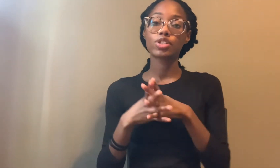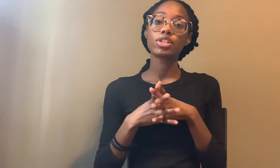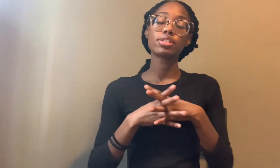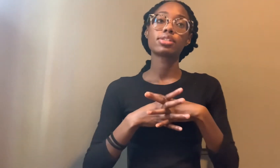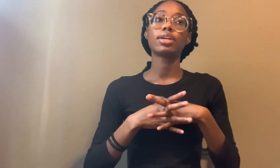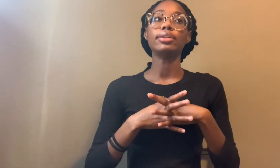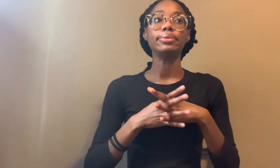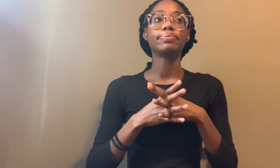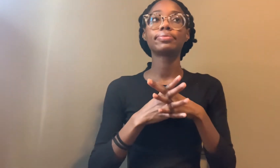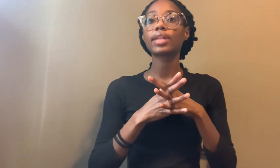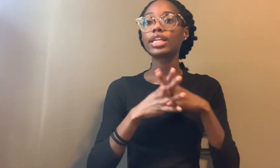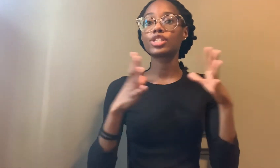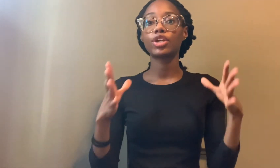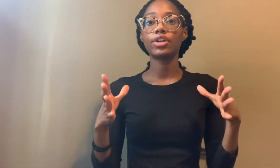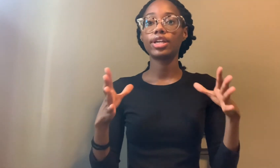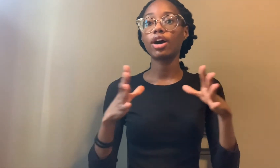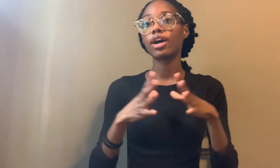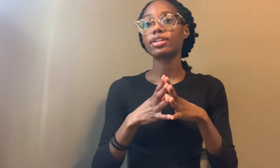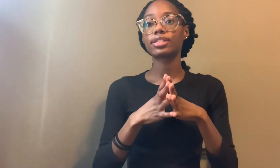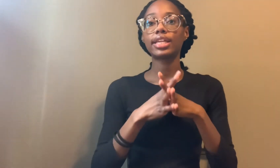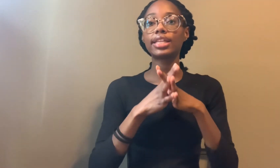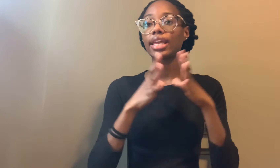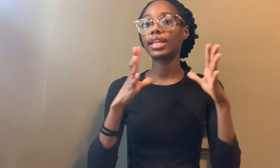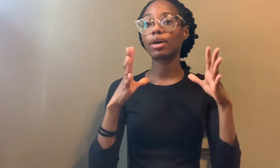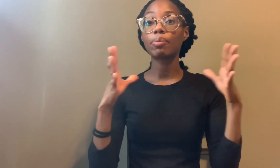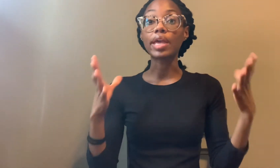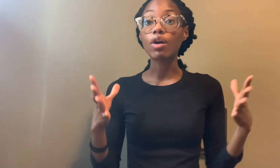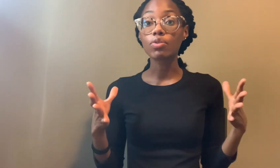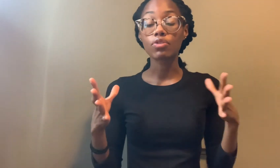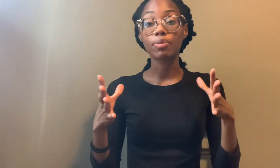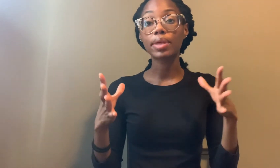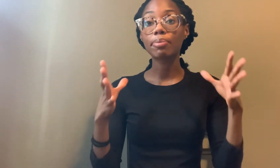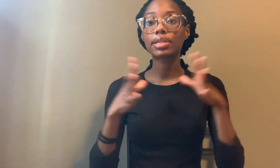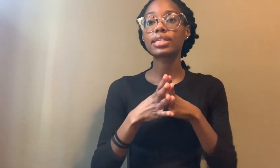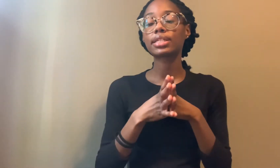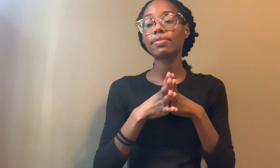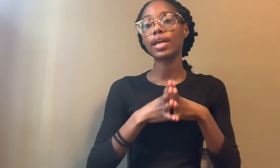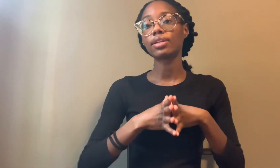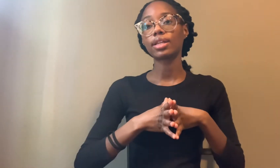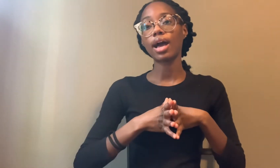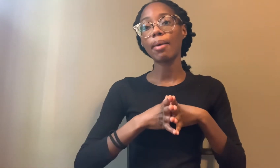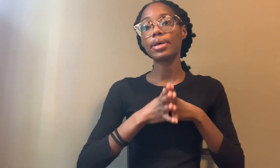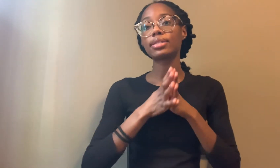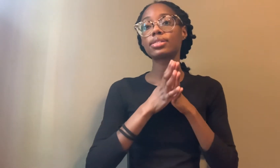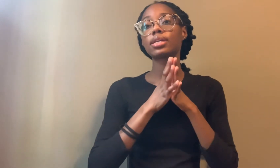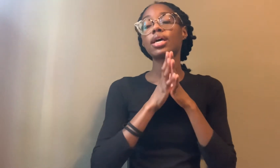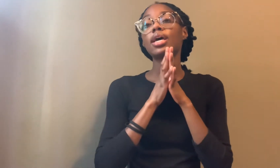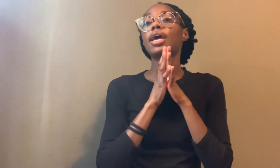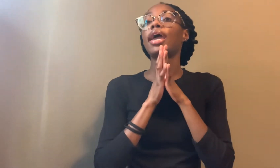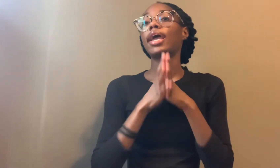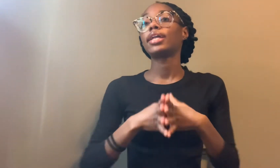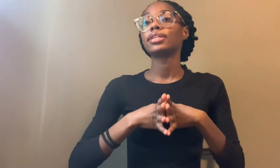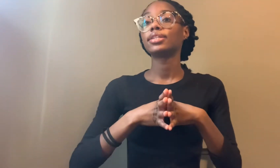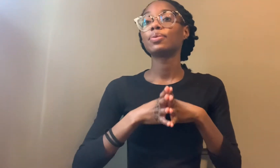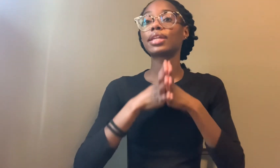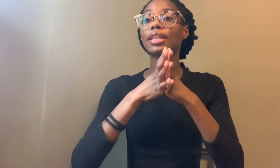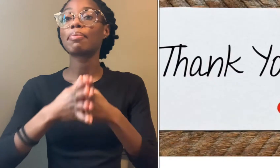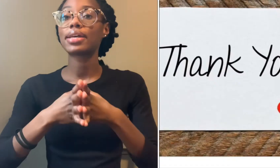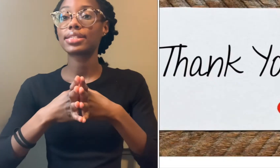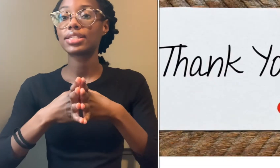officers, any security guards, anything that will be helpful for me, please leave it down in the comments. and relay the message, and